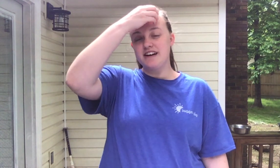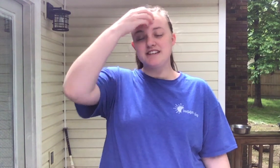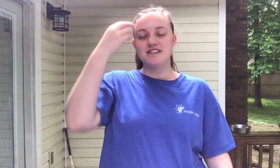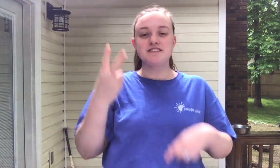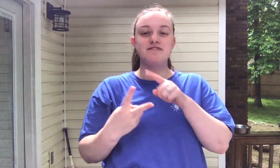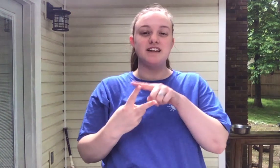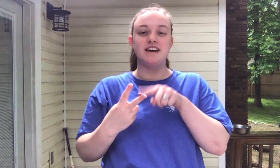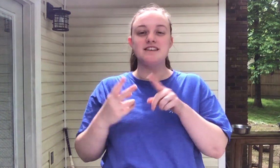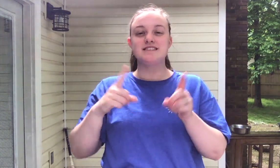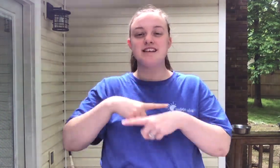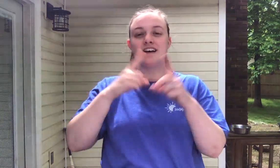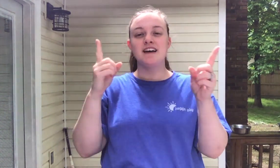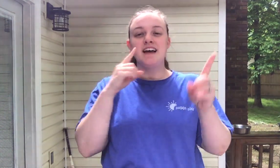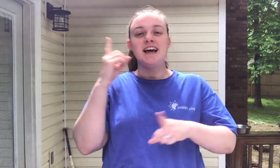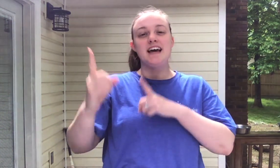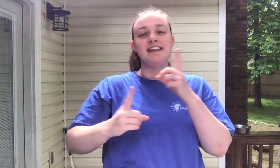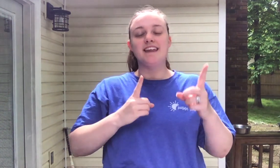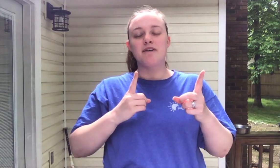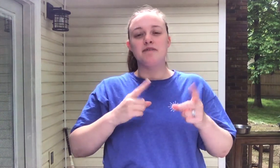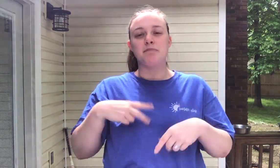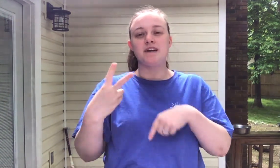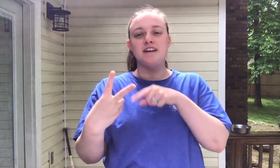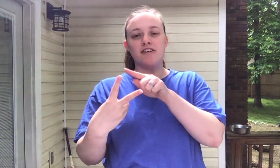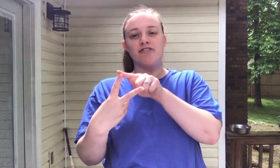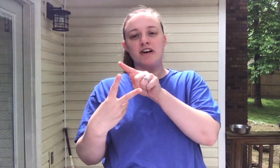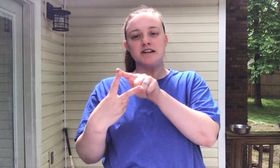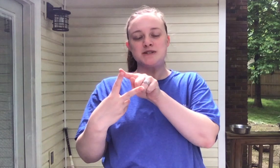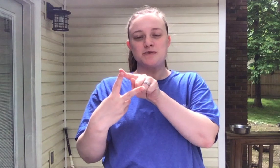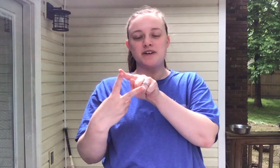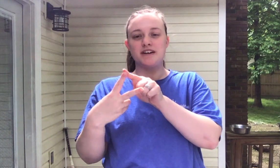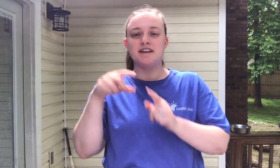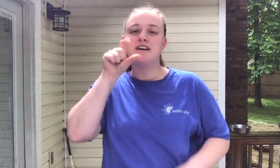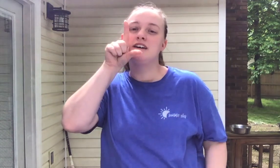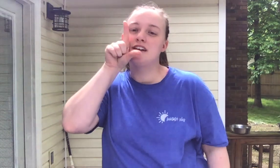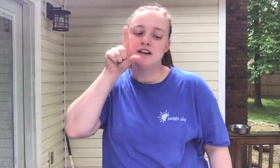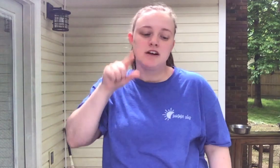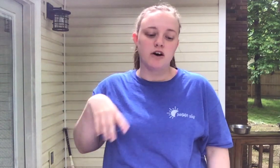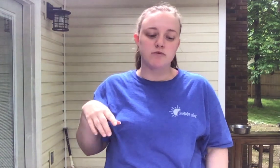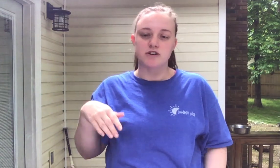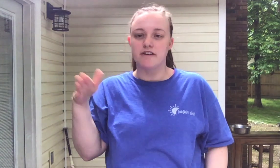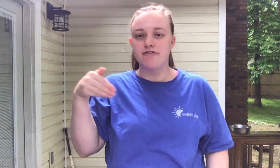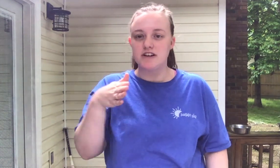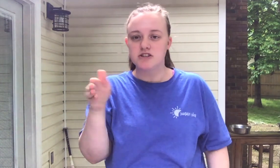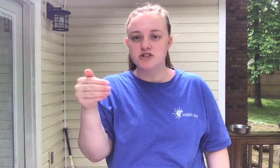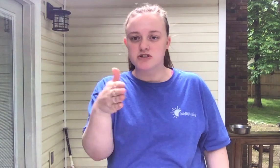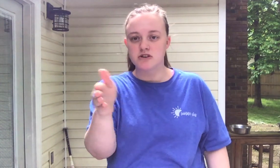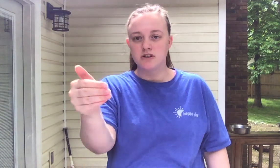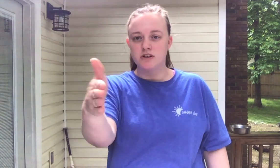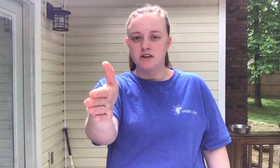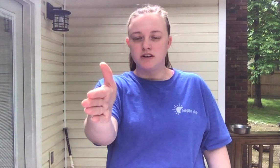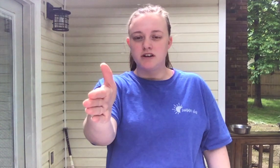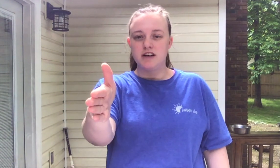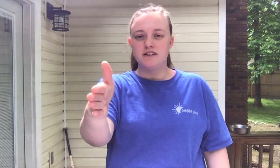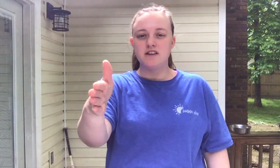variations of this. And that would be the first one, fish. And then you